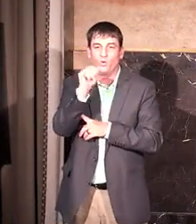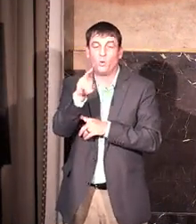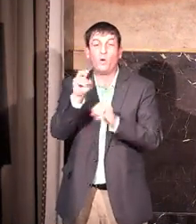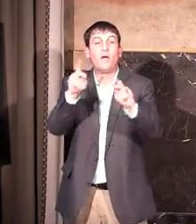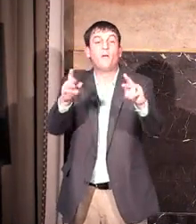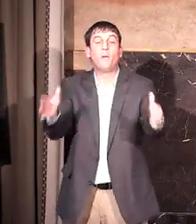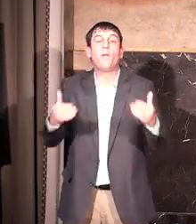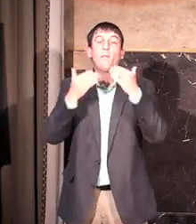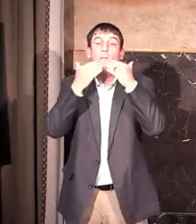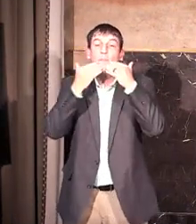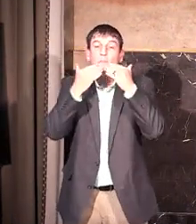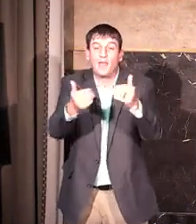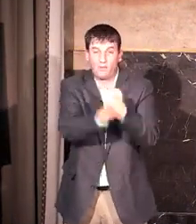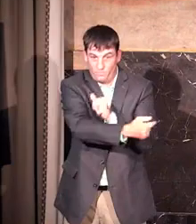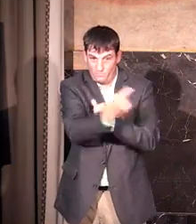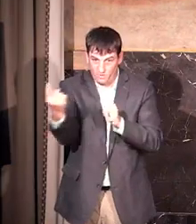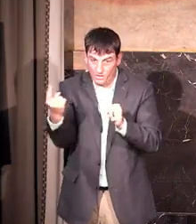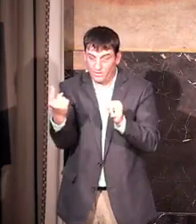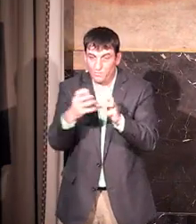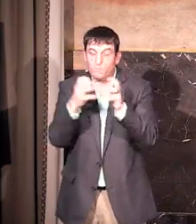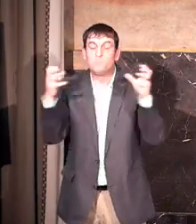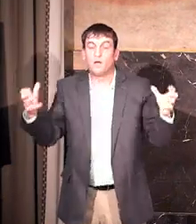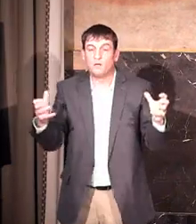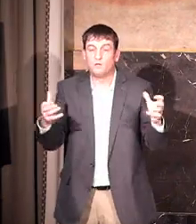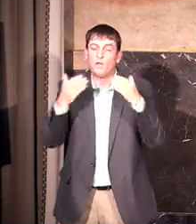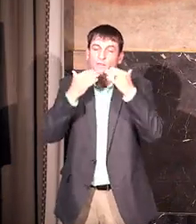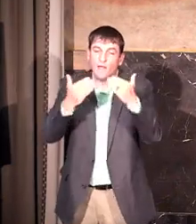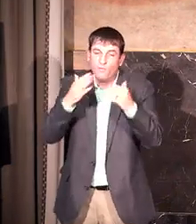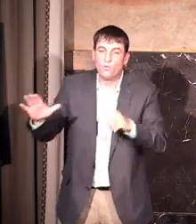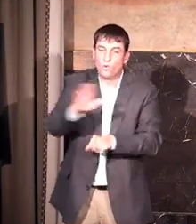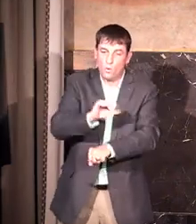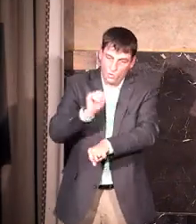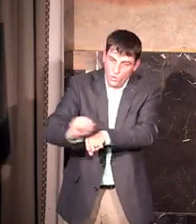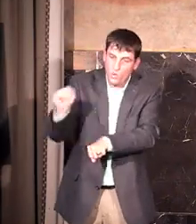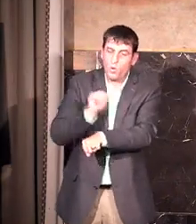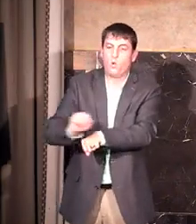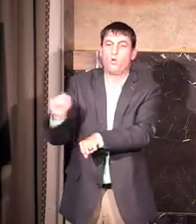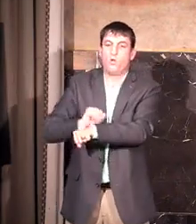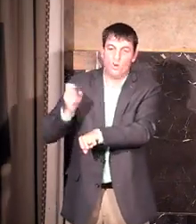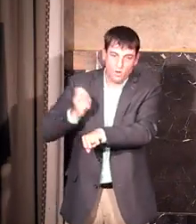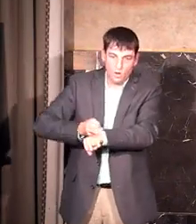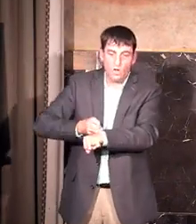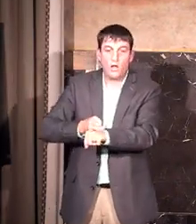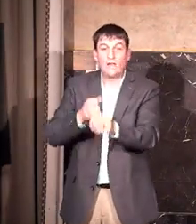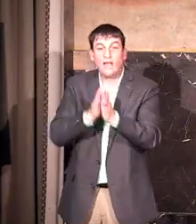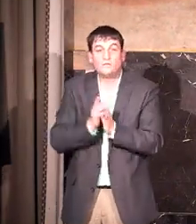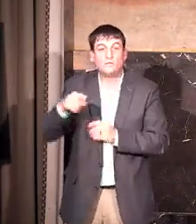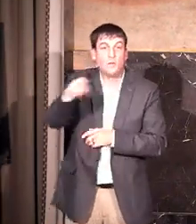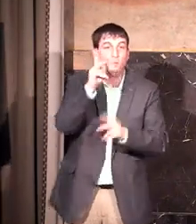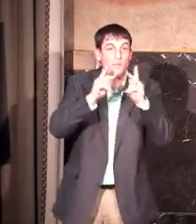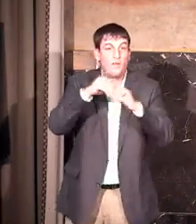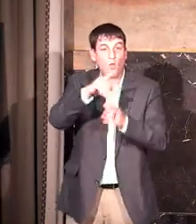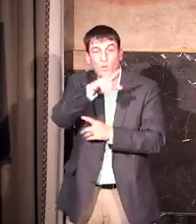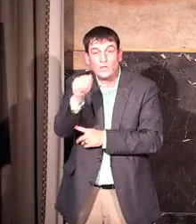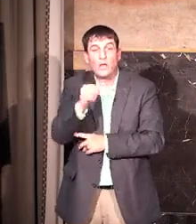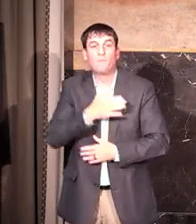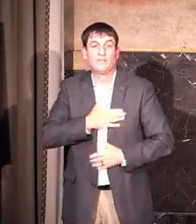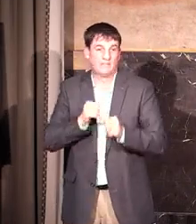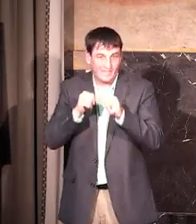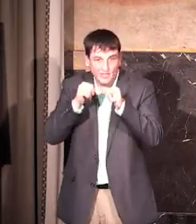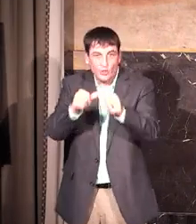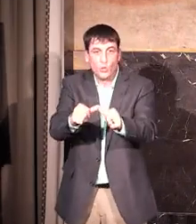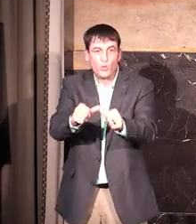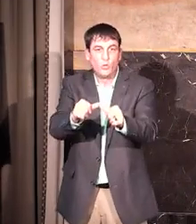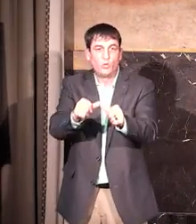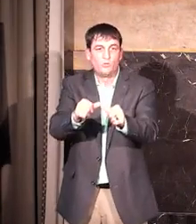very much. I appreciate the work that you're doing, and I'm asking the people of Louisiana again to continue to comply with the stay-at-home order.